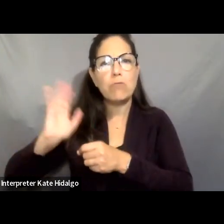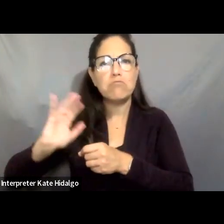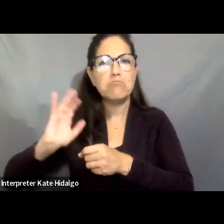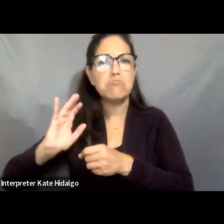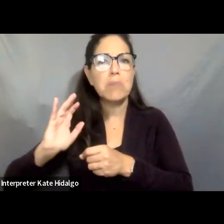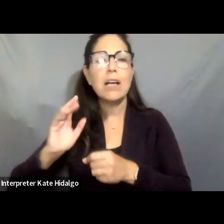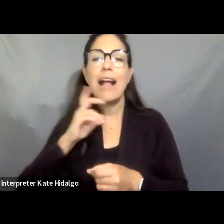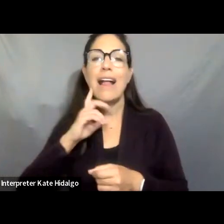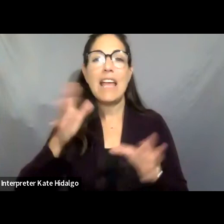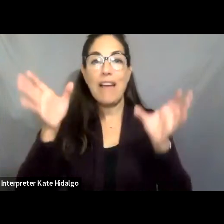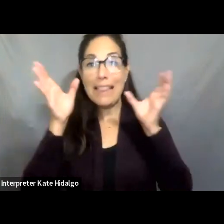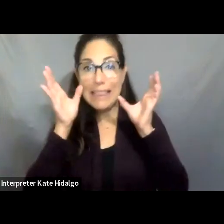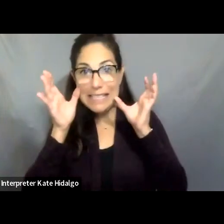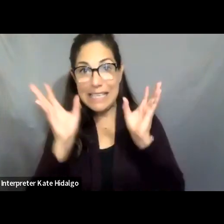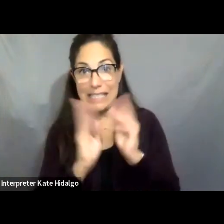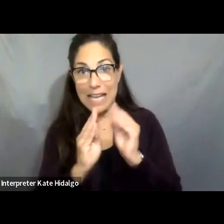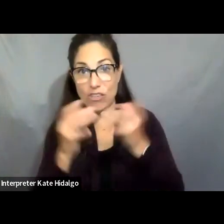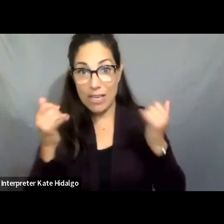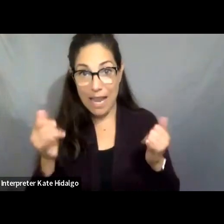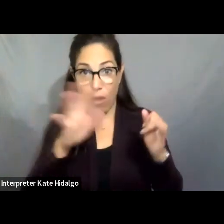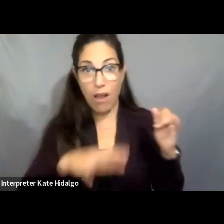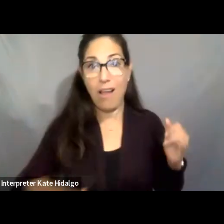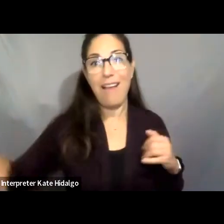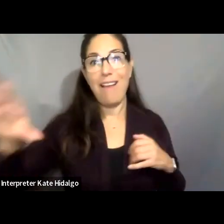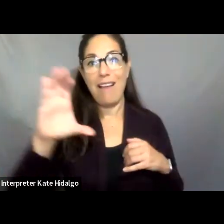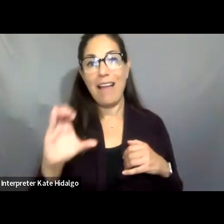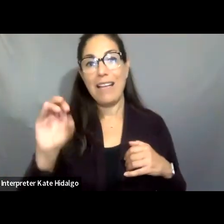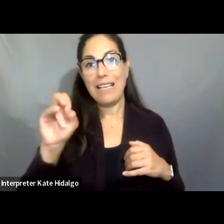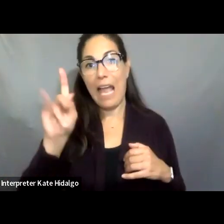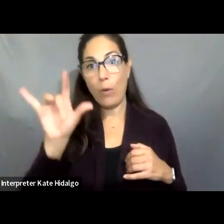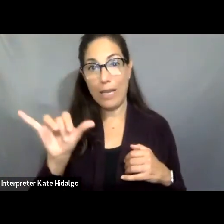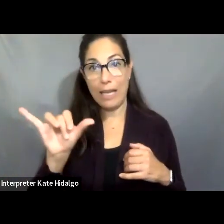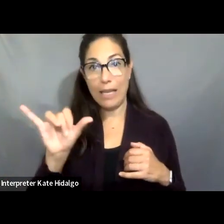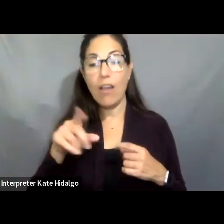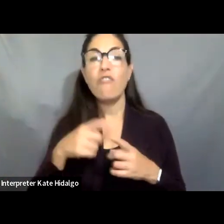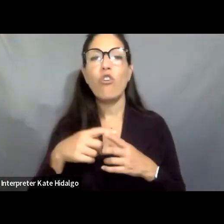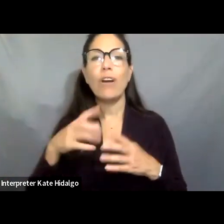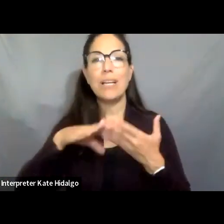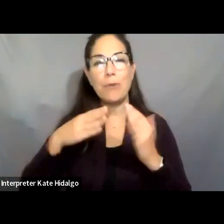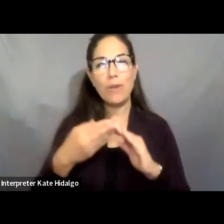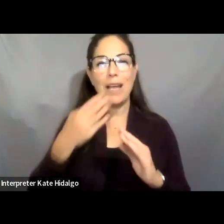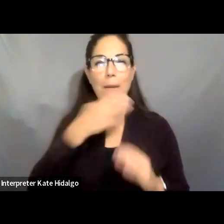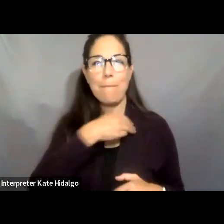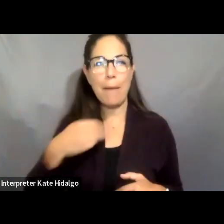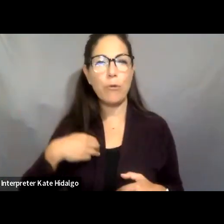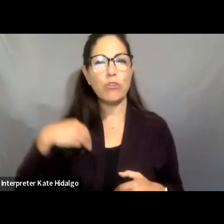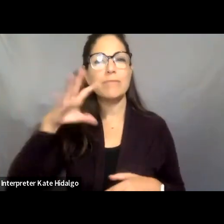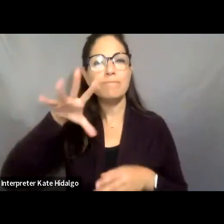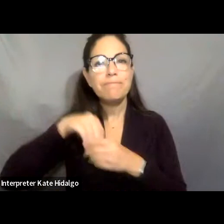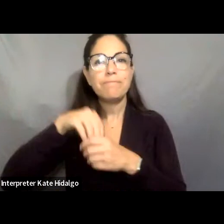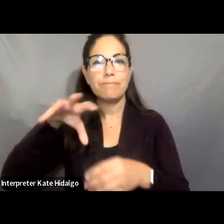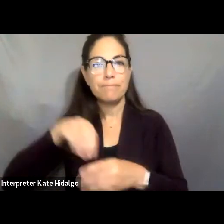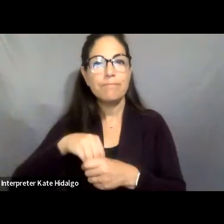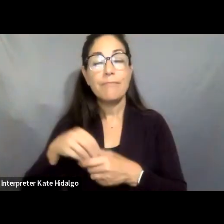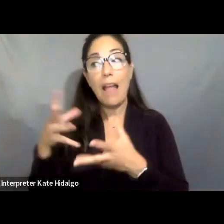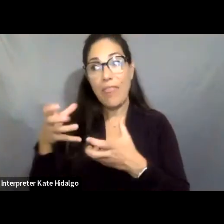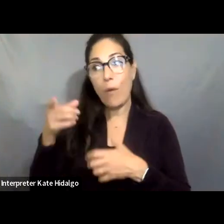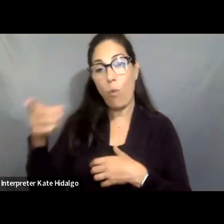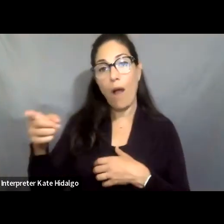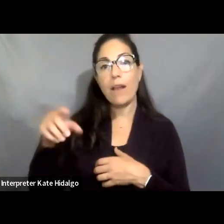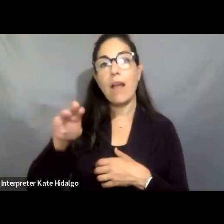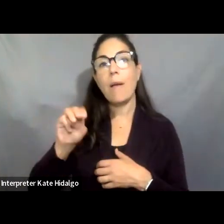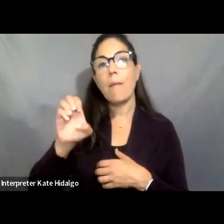listening session right now throughout the county for community members to give input on what they want those Measure